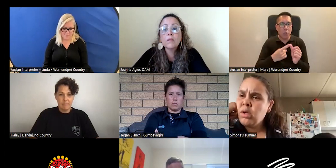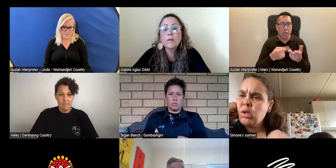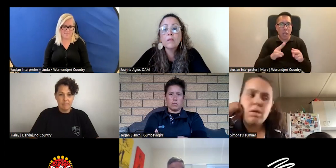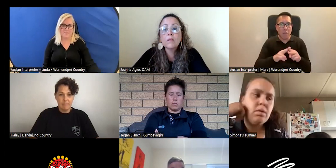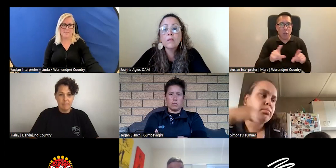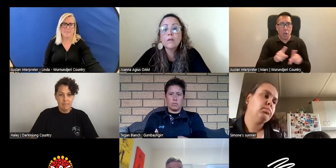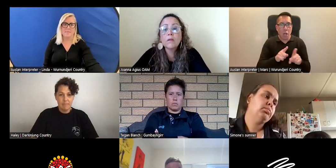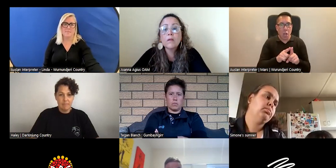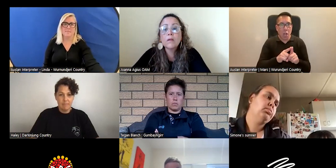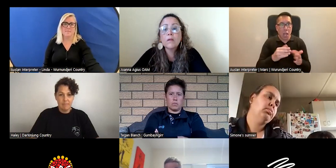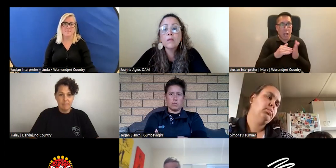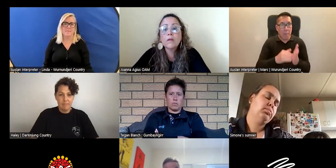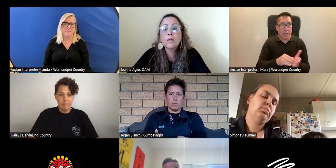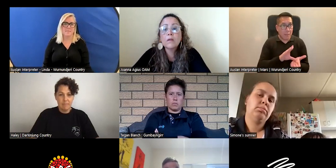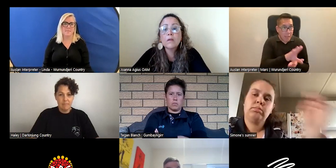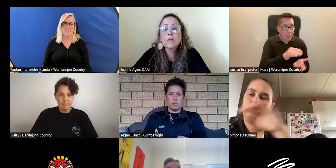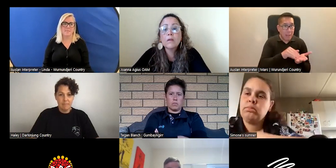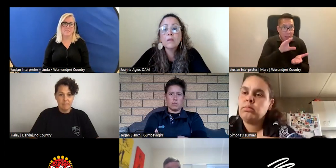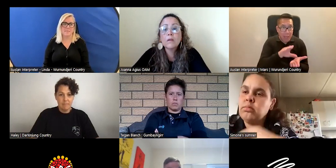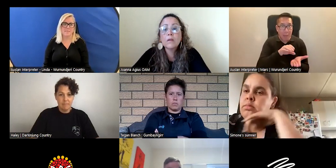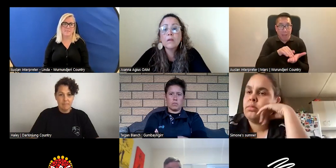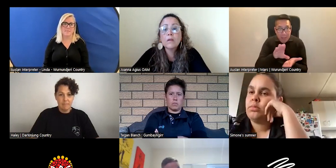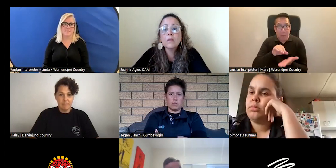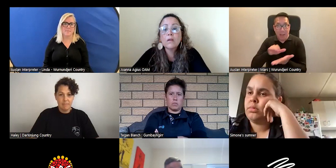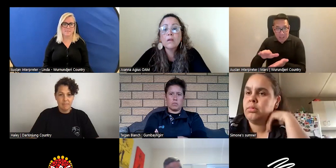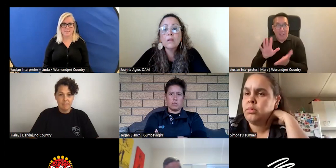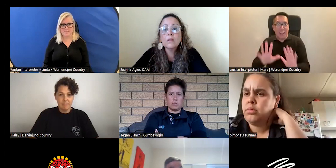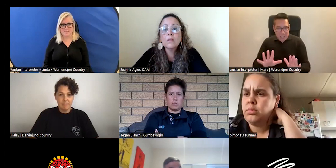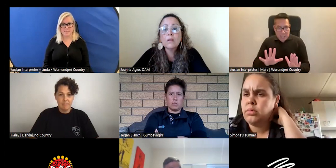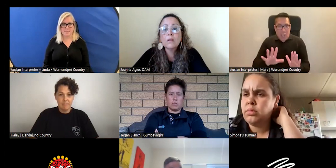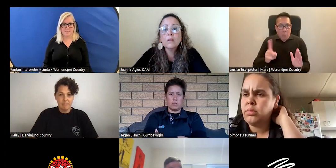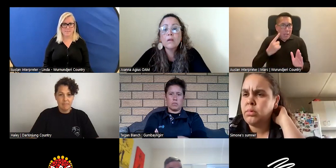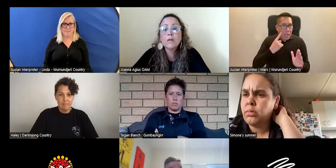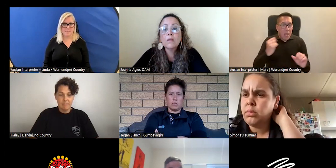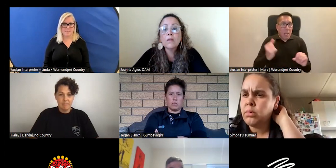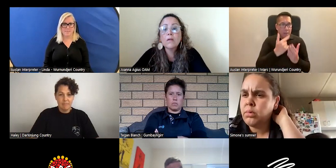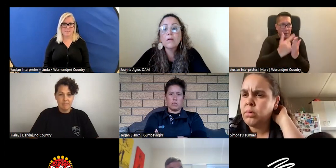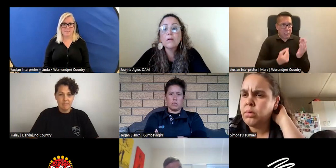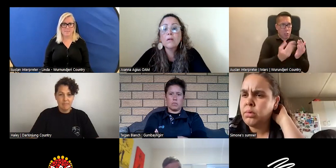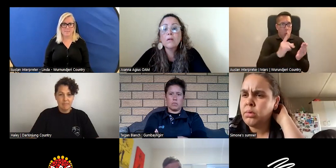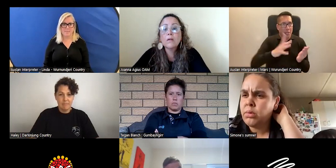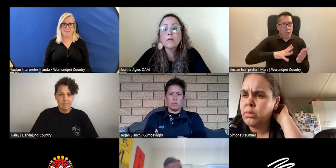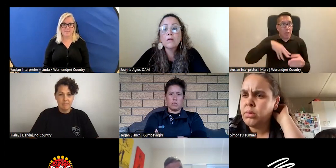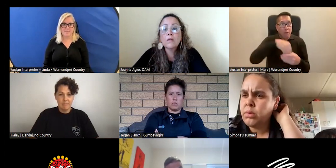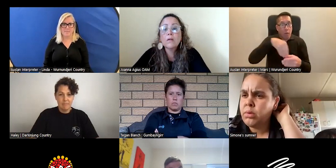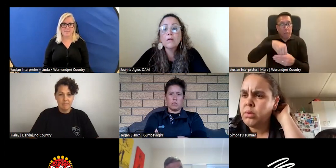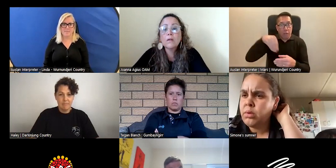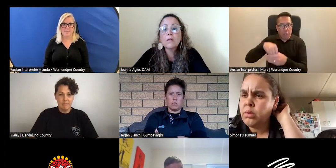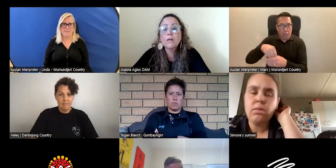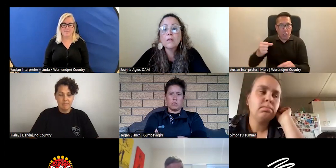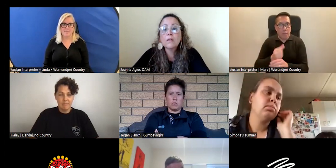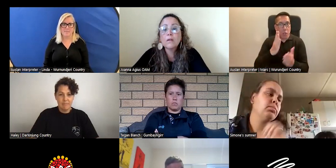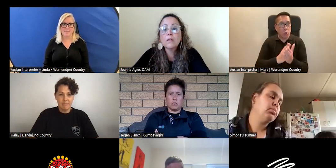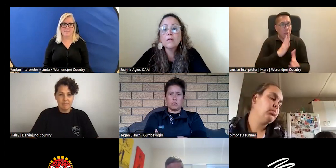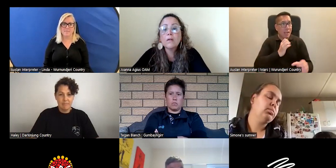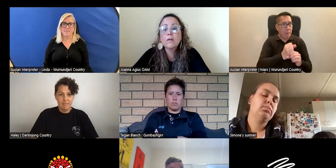million here, $1 million there, $1 million there, and $1 million to what we actually need to hear and listen and be involved, to sharpen up the way that government engage with